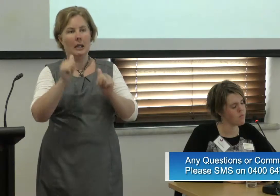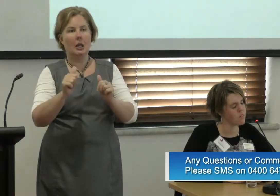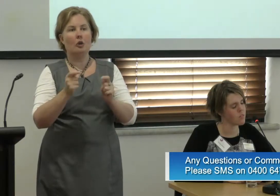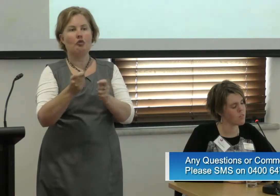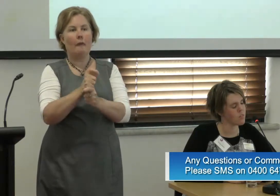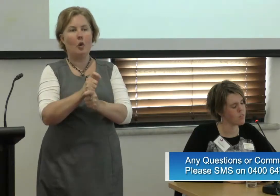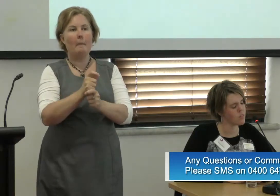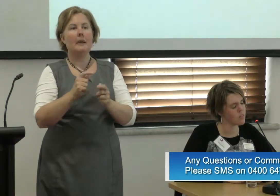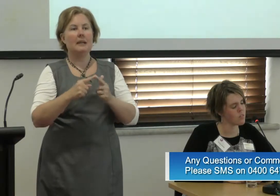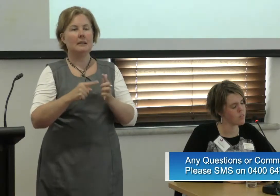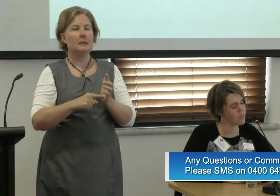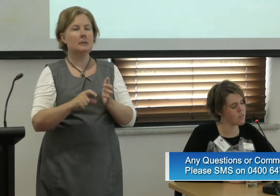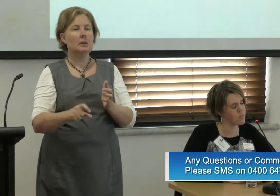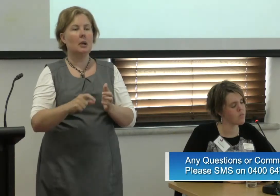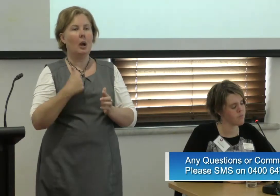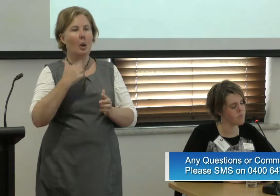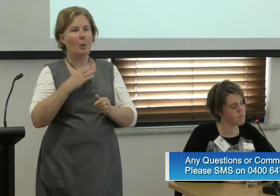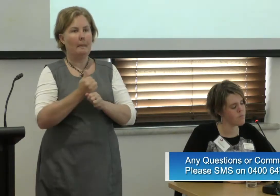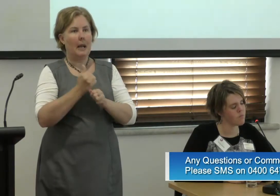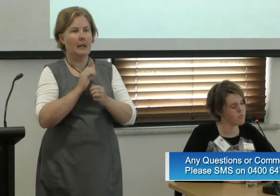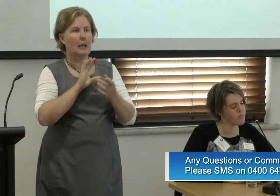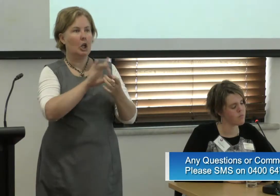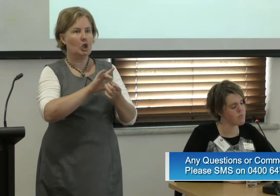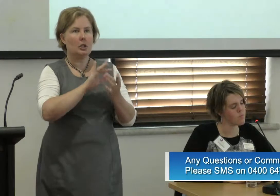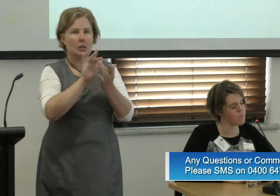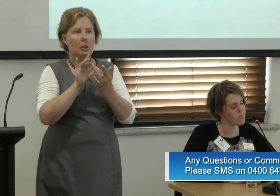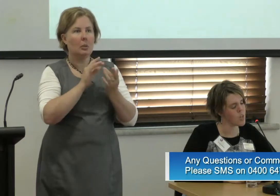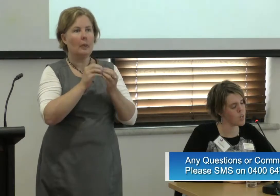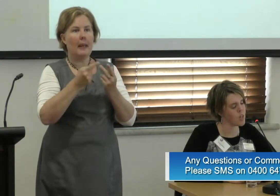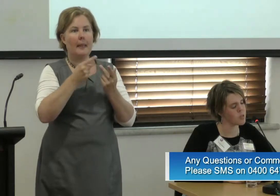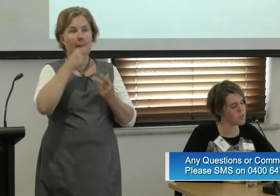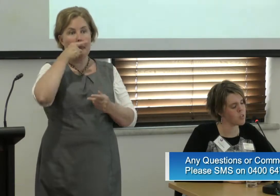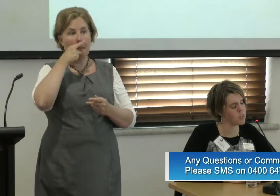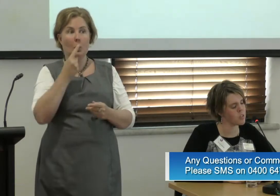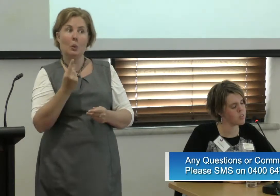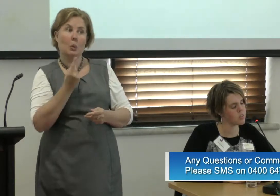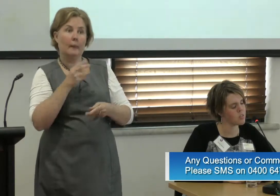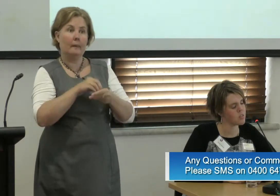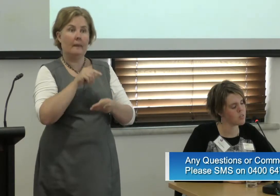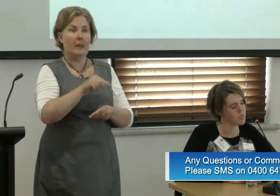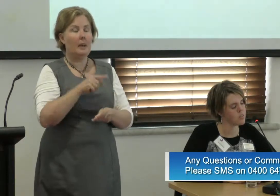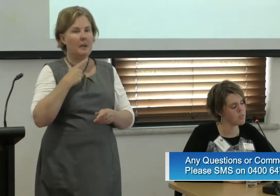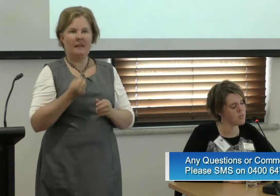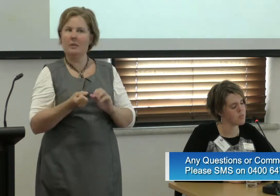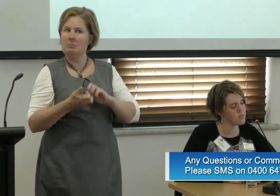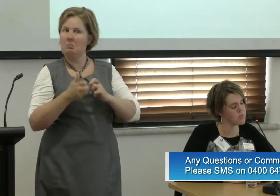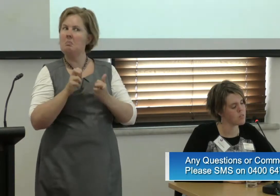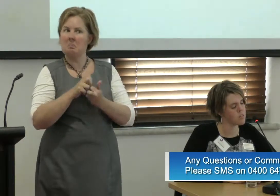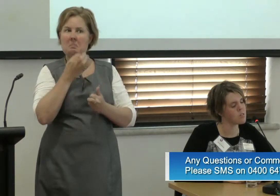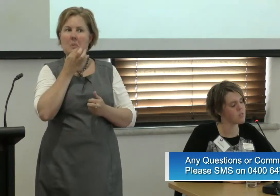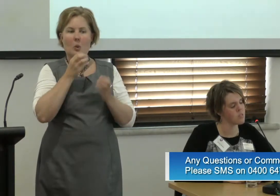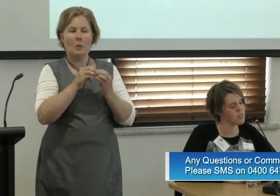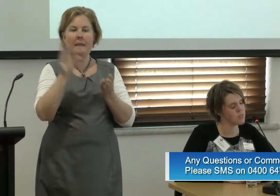want to make some connections with other people that are involved in that as well. Yeah, because there's a bit of a problem with home modifications